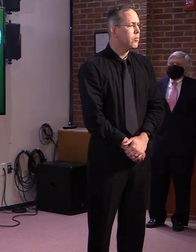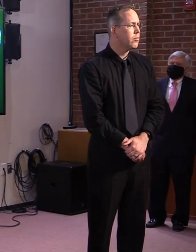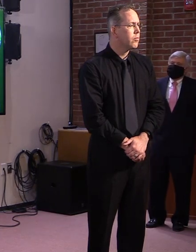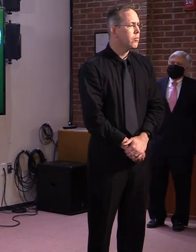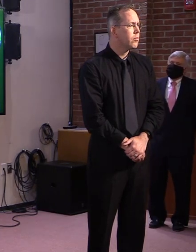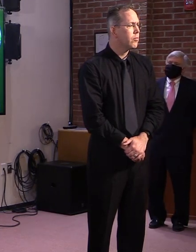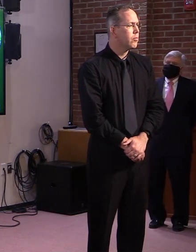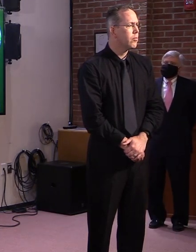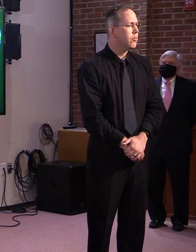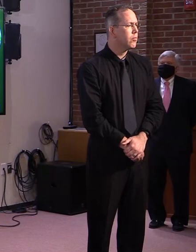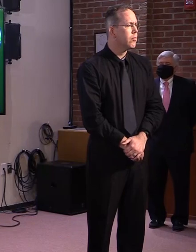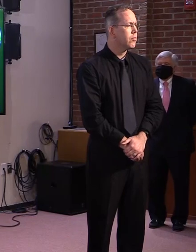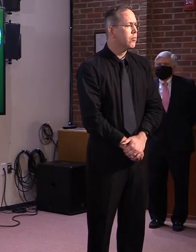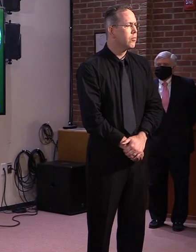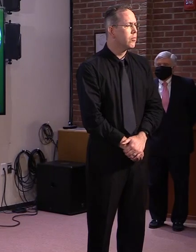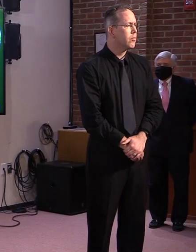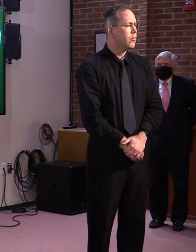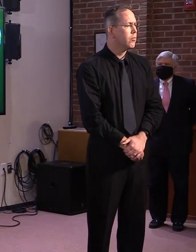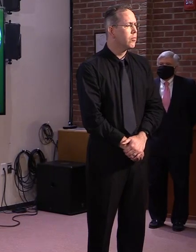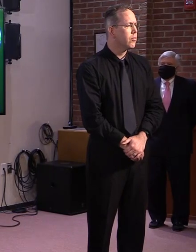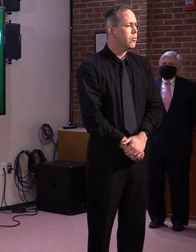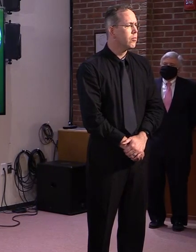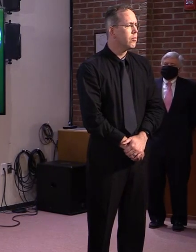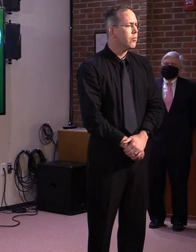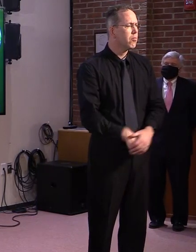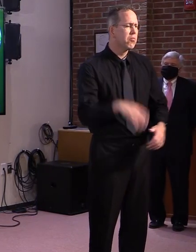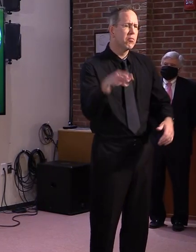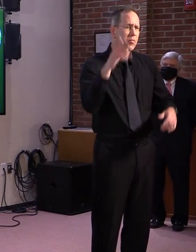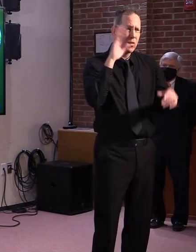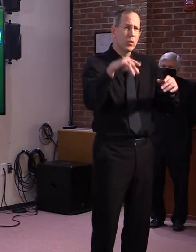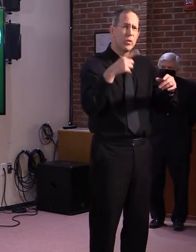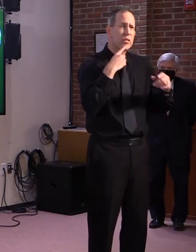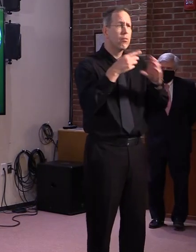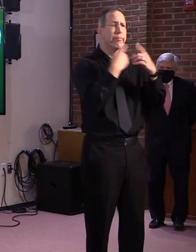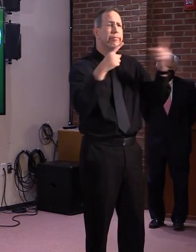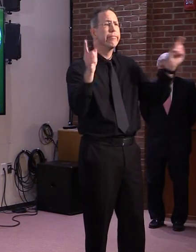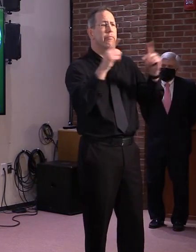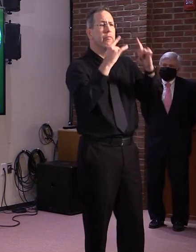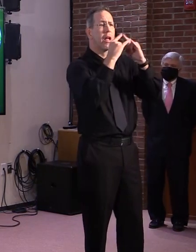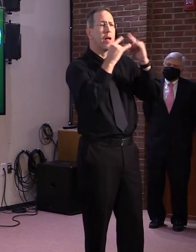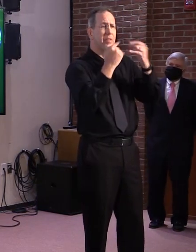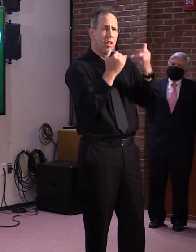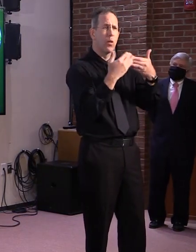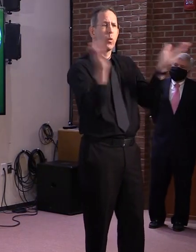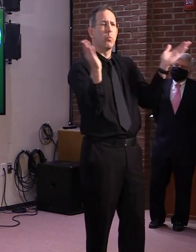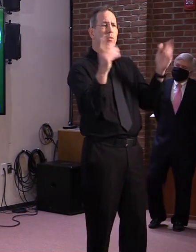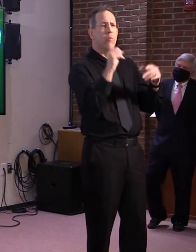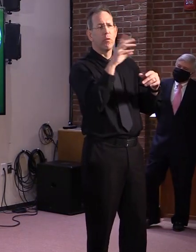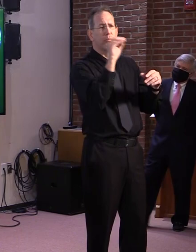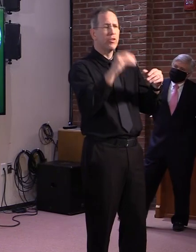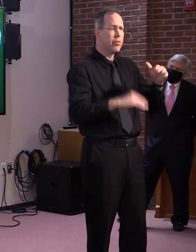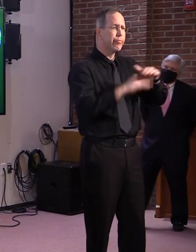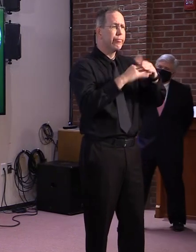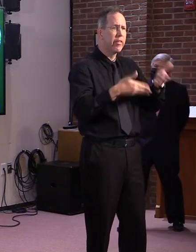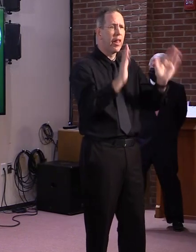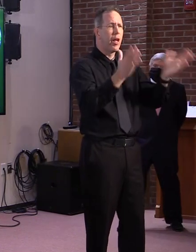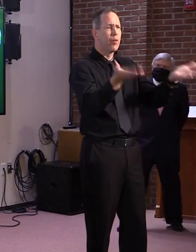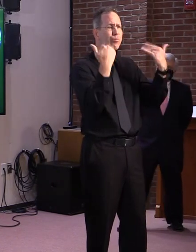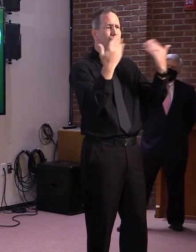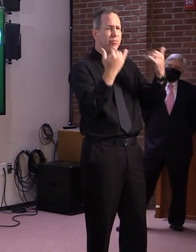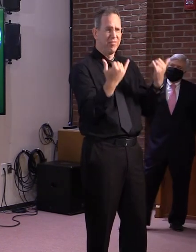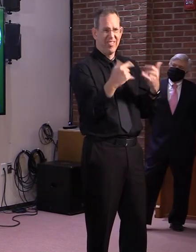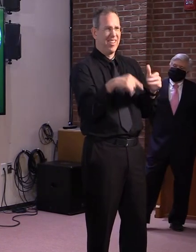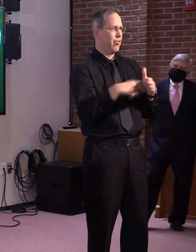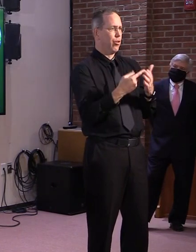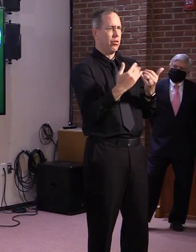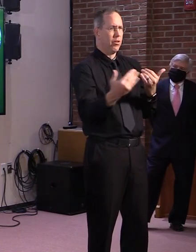again, we have opened up different counties throughout the Northeast region. So anyone who is from those